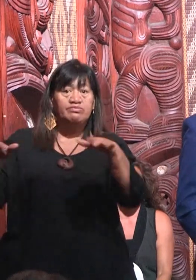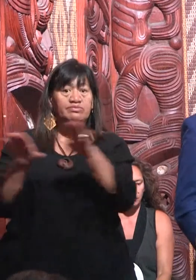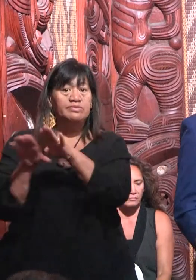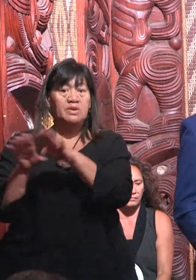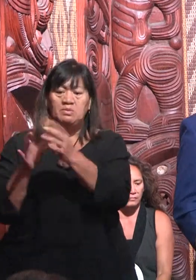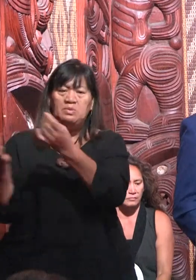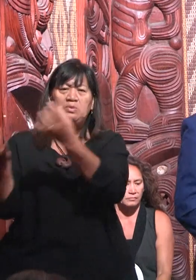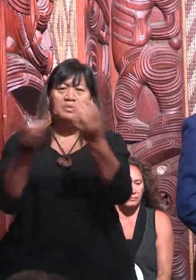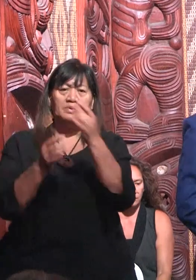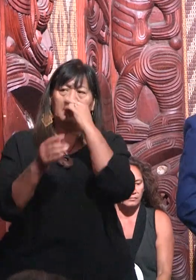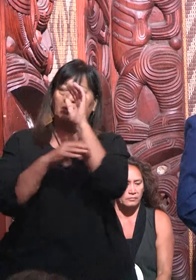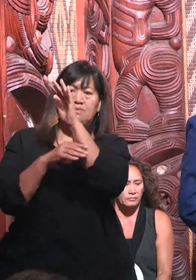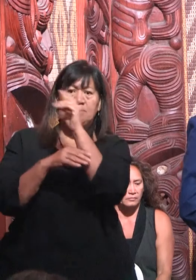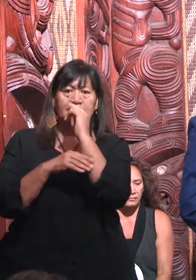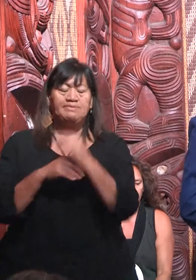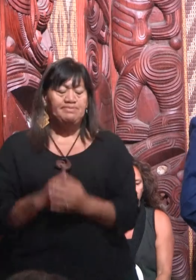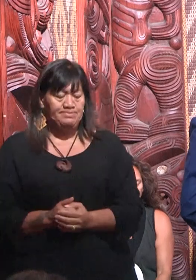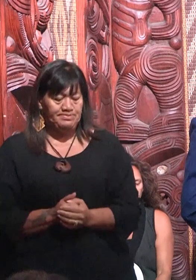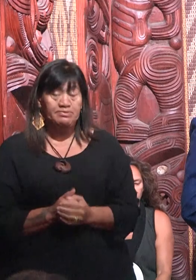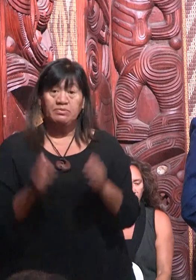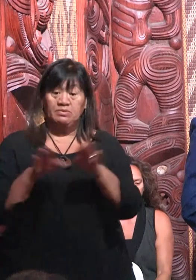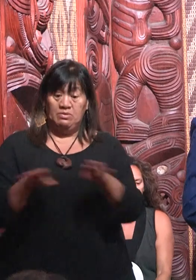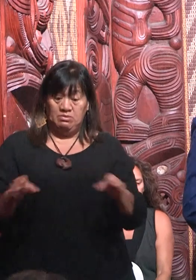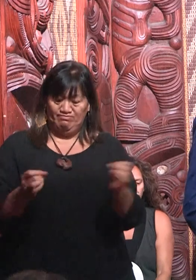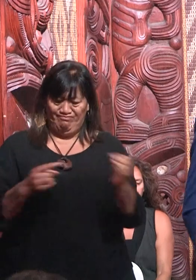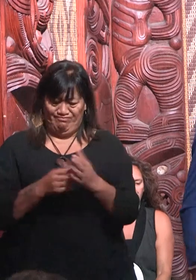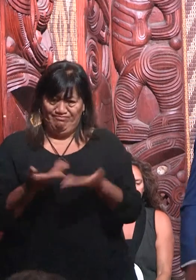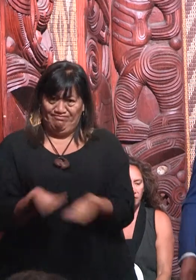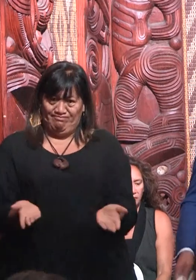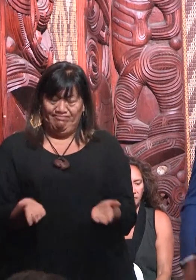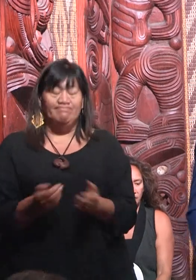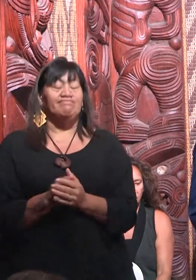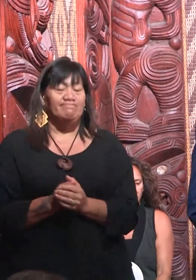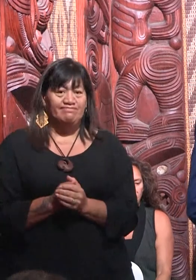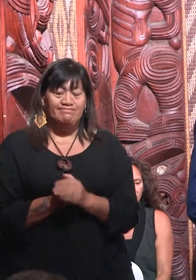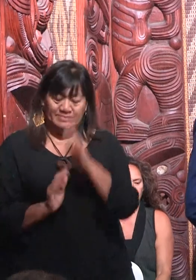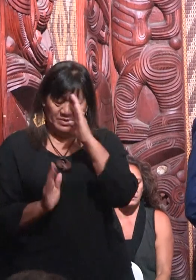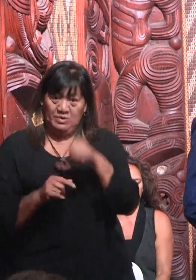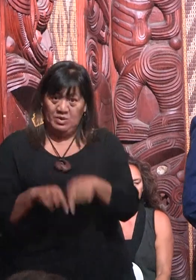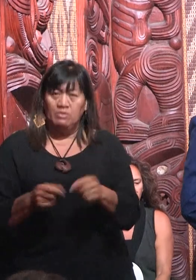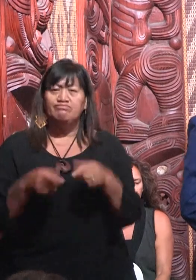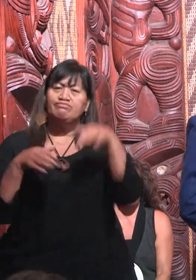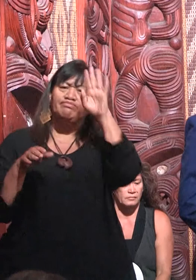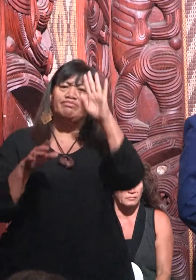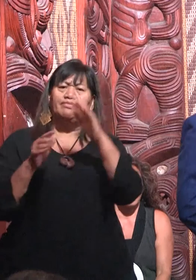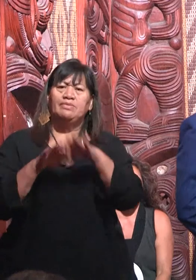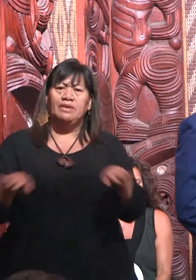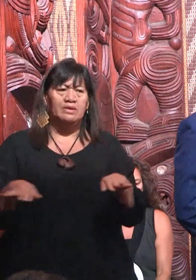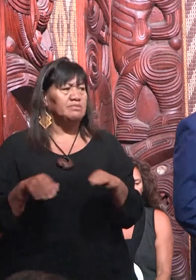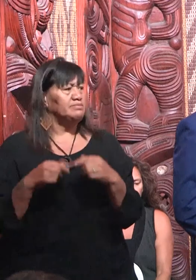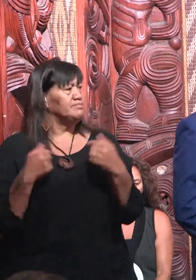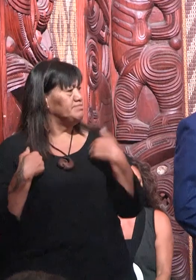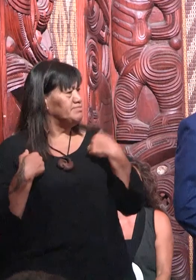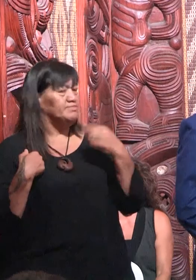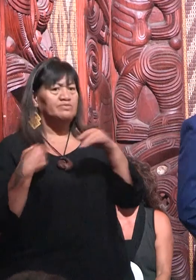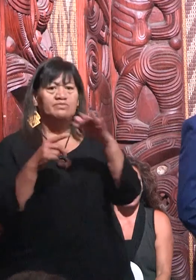I whiti I waho nei, ko te whenua rangatira e tako tonei, e mihi atu ana